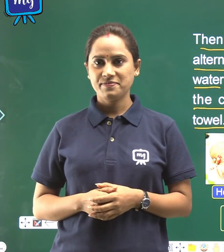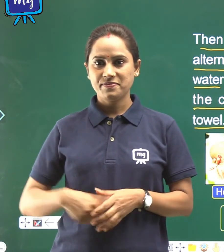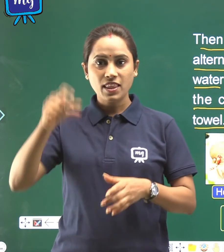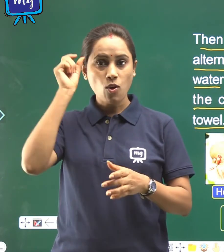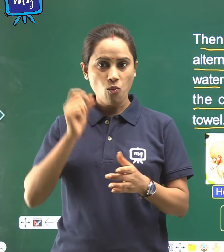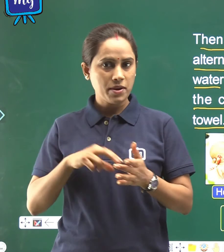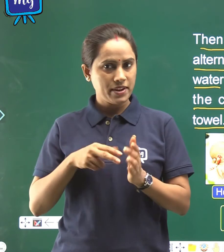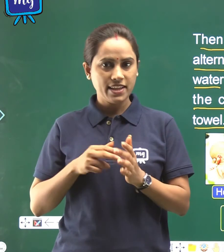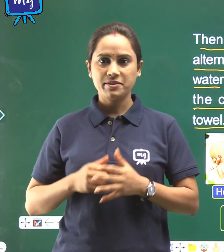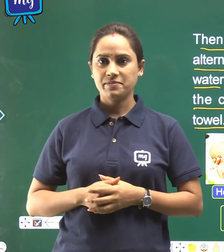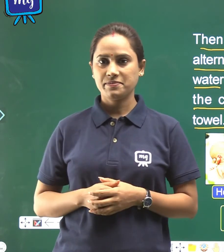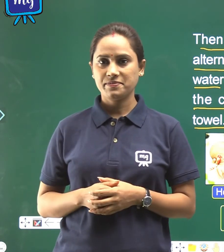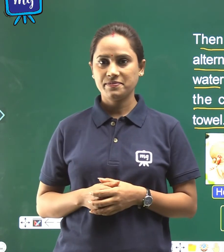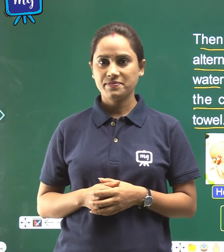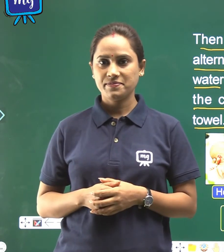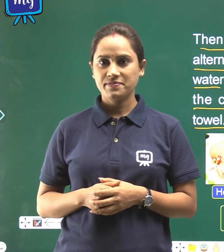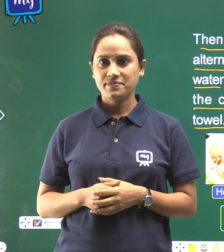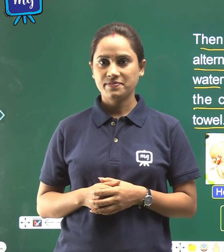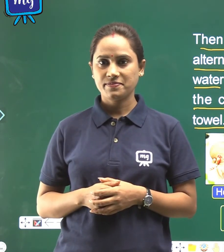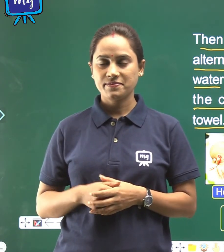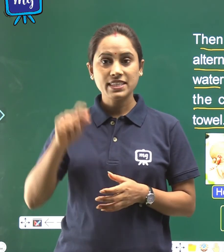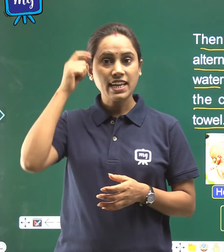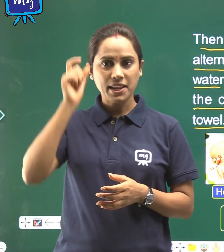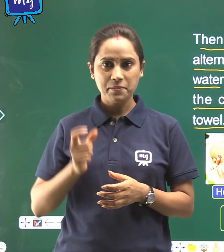Word meaning: dip,